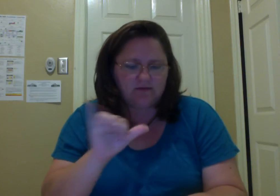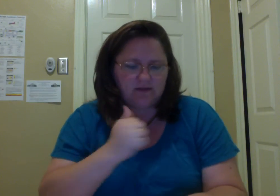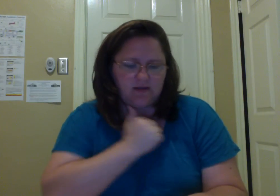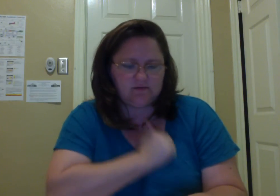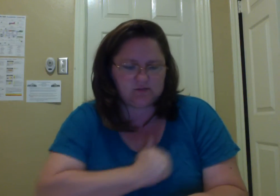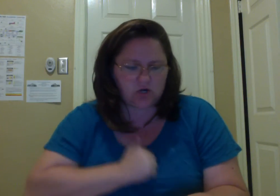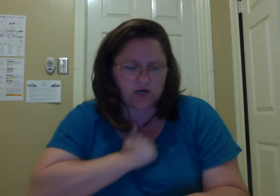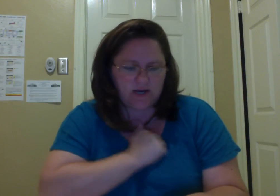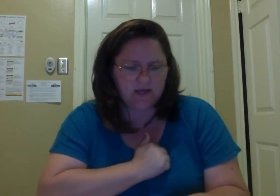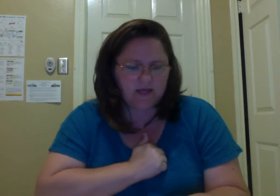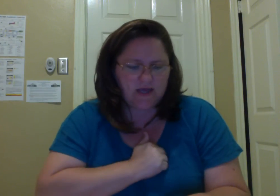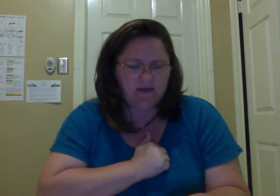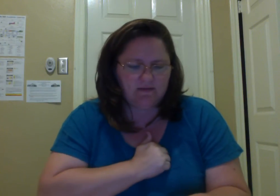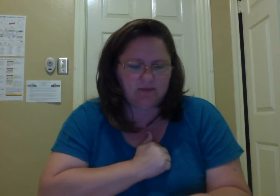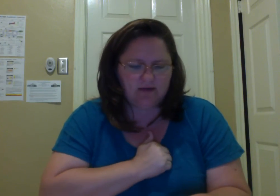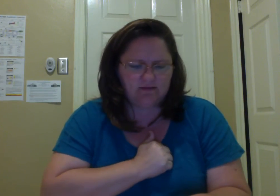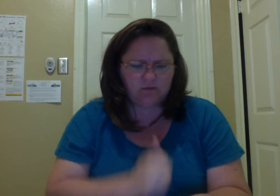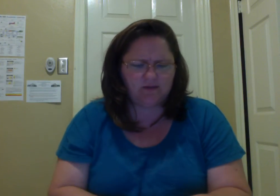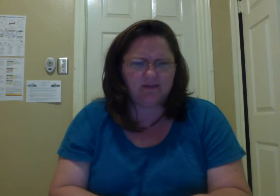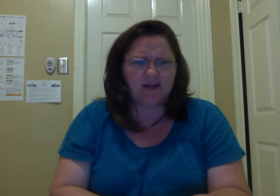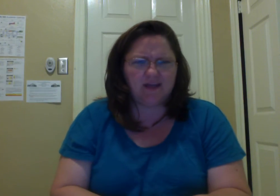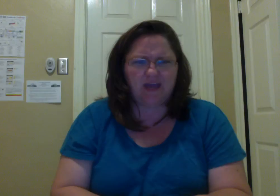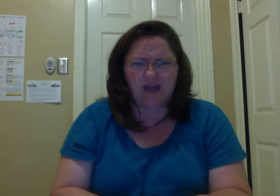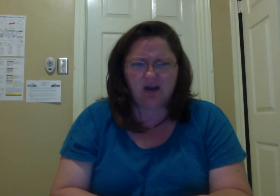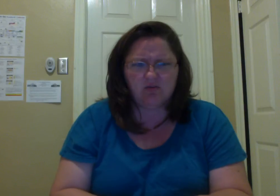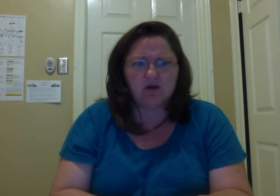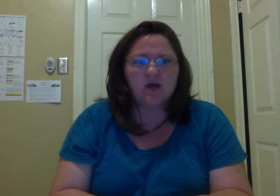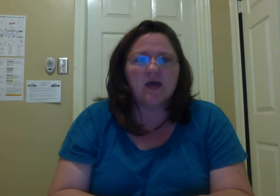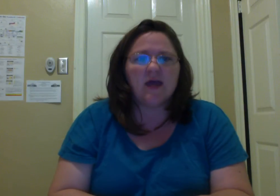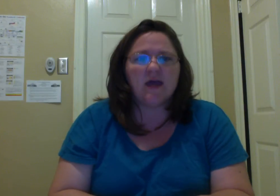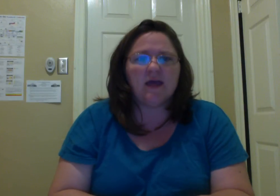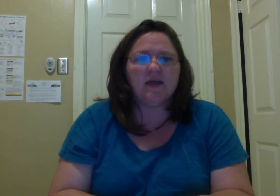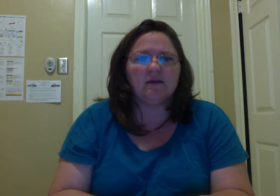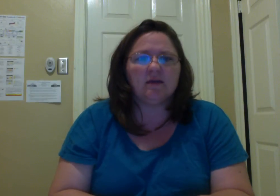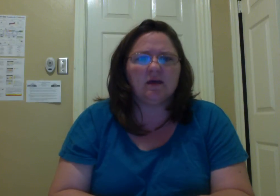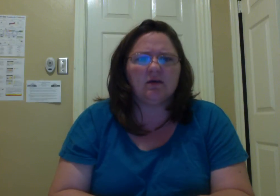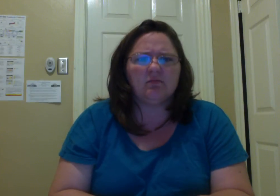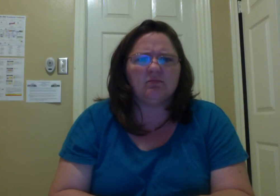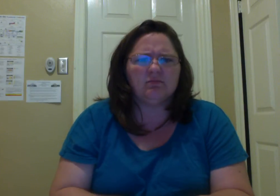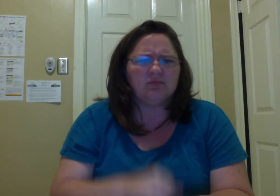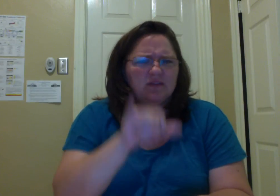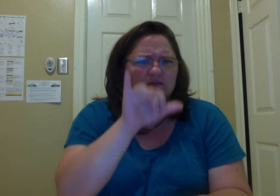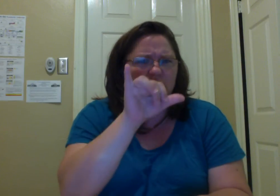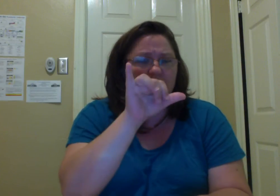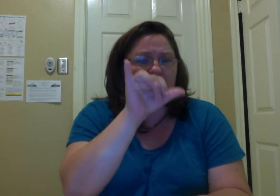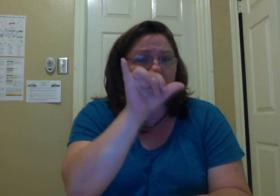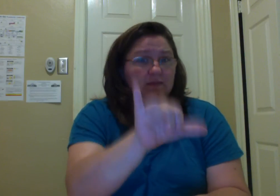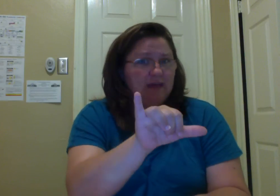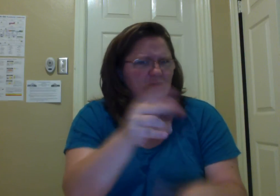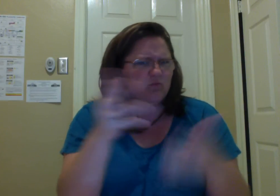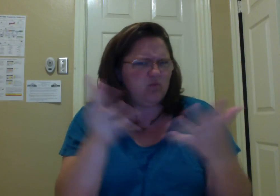O-I-C, sorry. And then Max says, what is that, a cow? And so Max would be, that